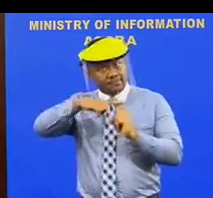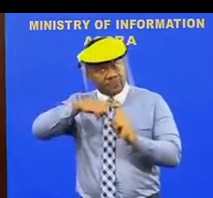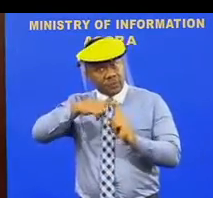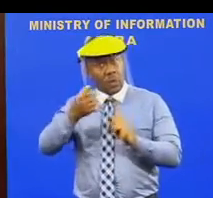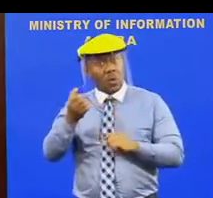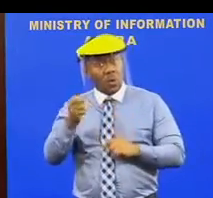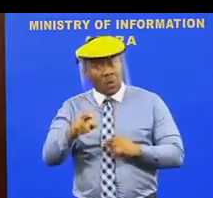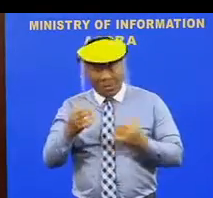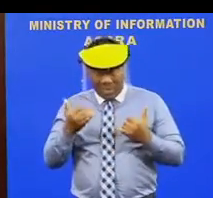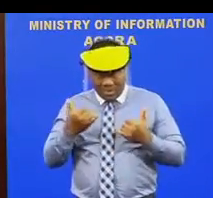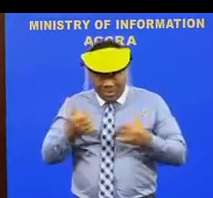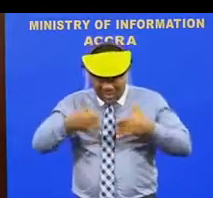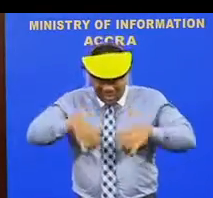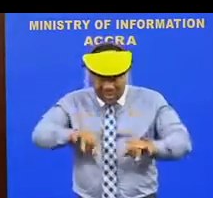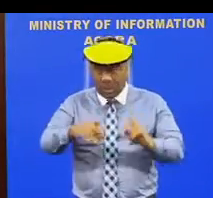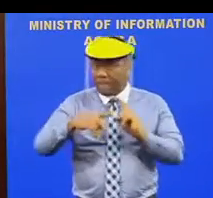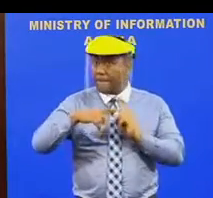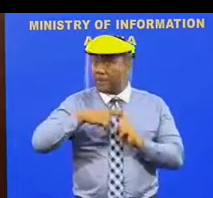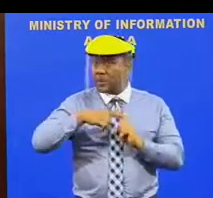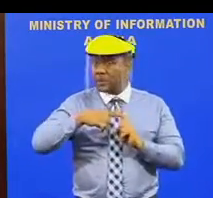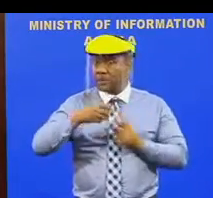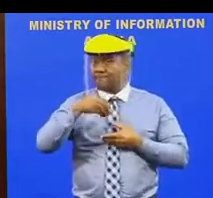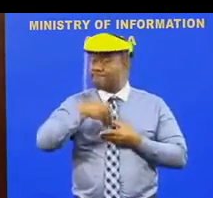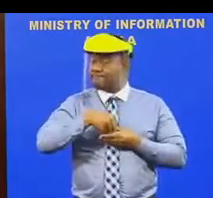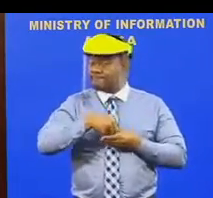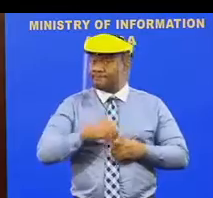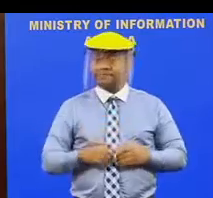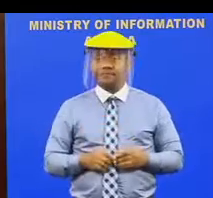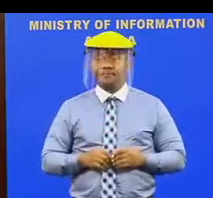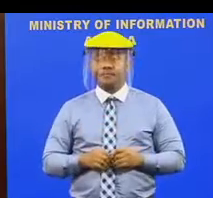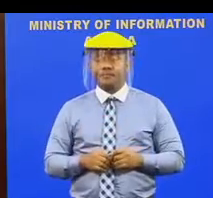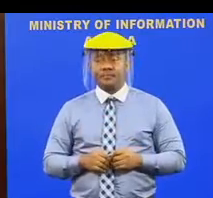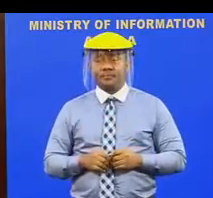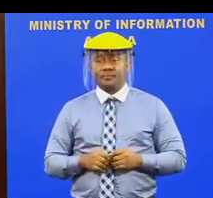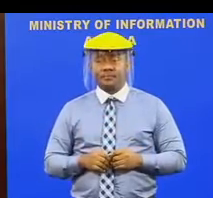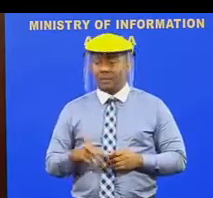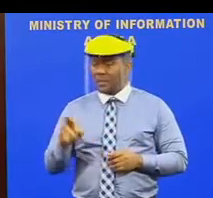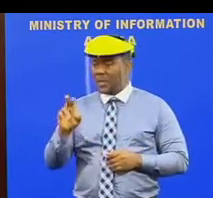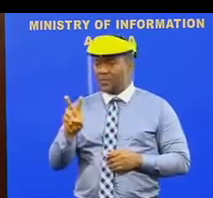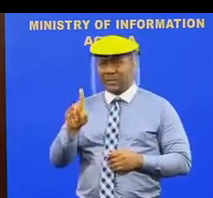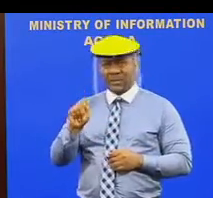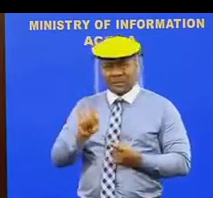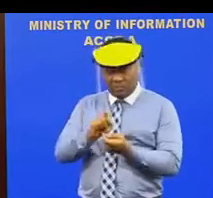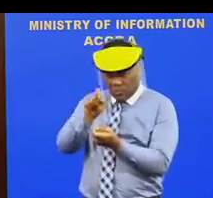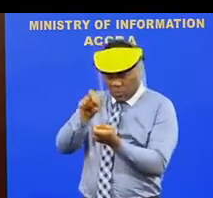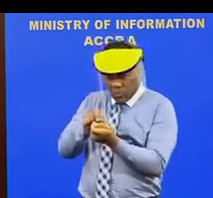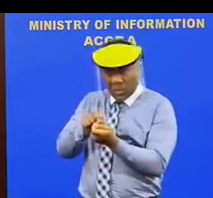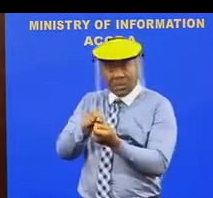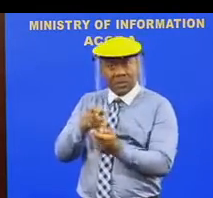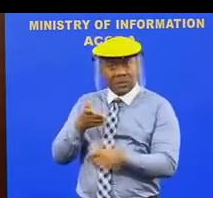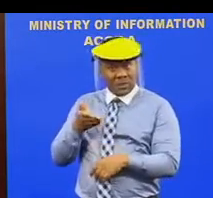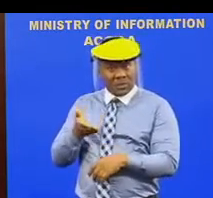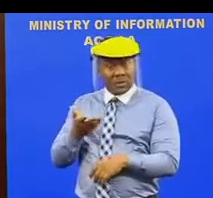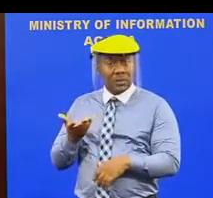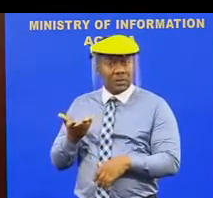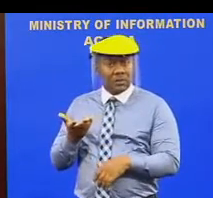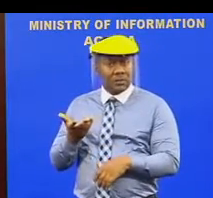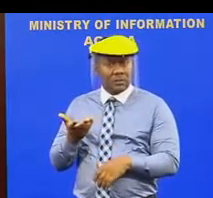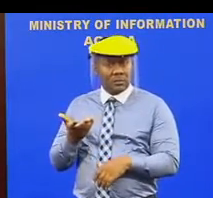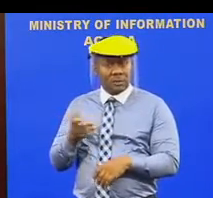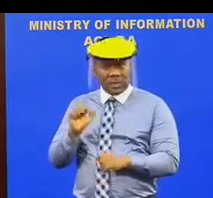currently having the disease. The specificity of an RDT determines people who have not been exposed